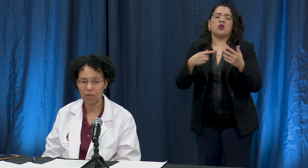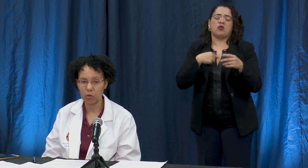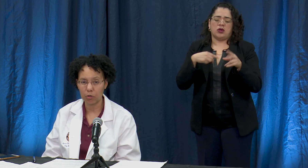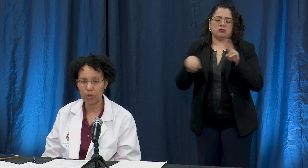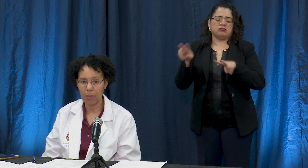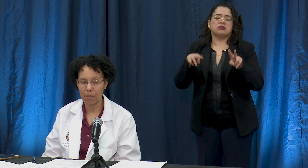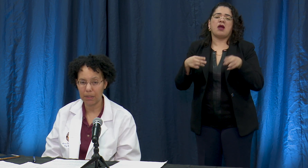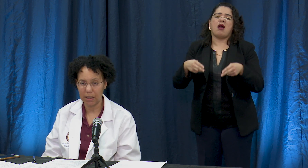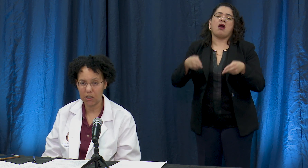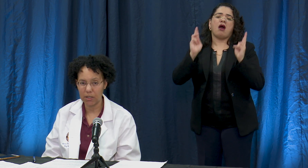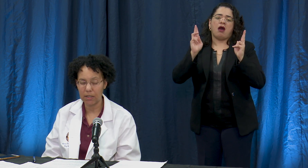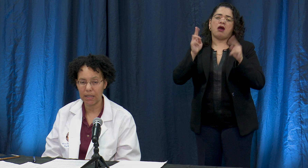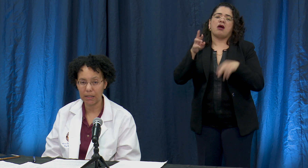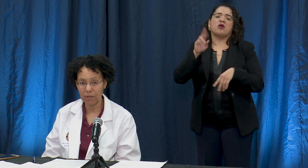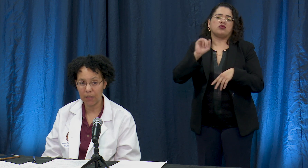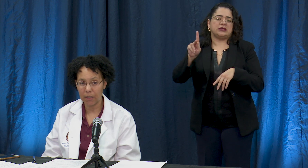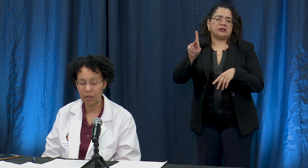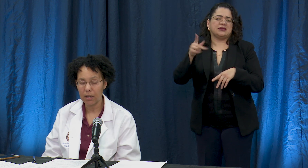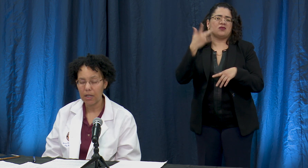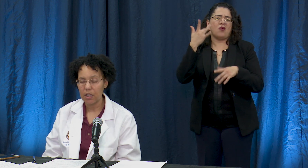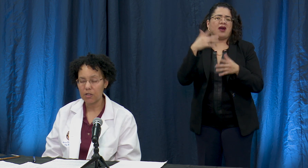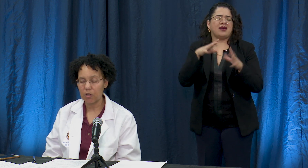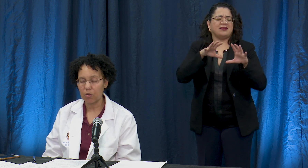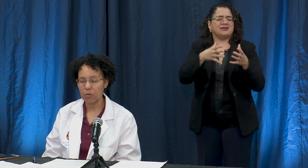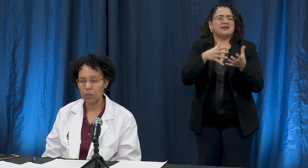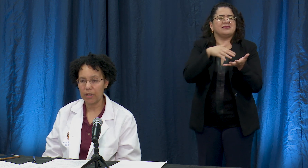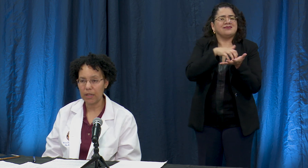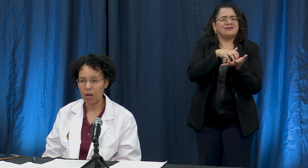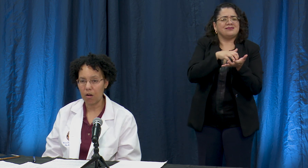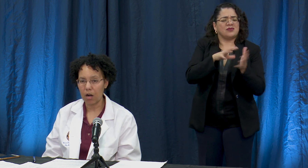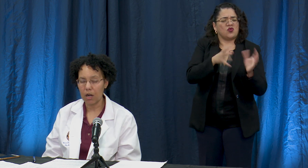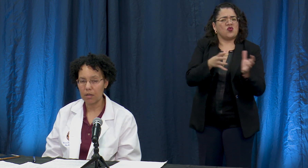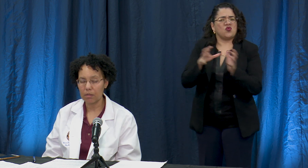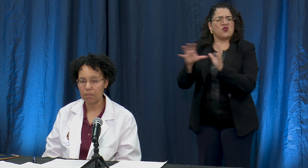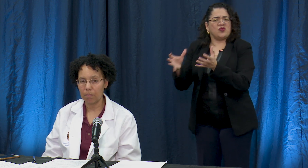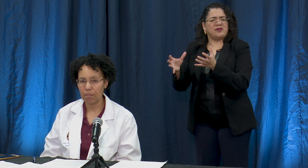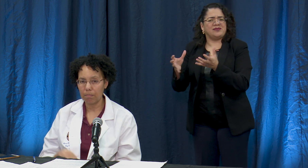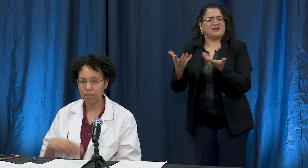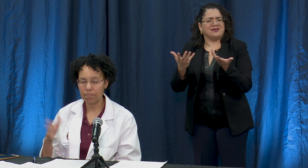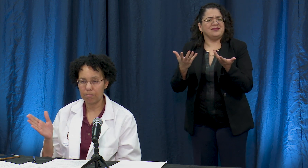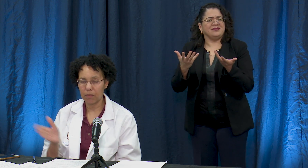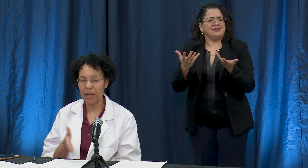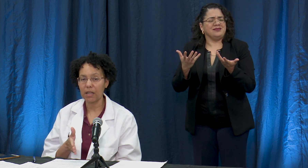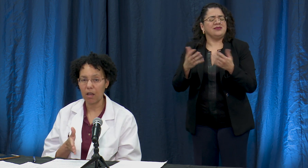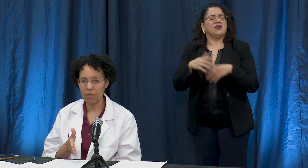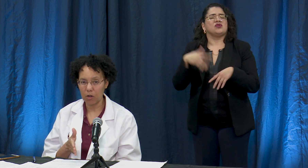because of the vulnerable population that live there. So we are